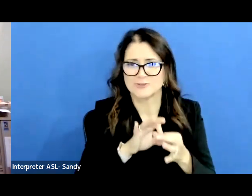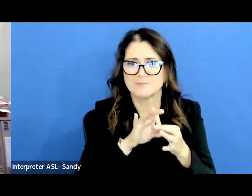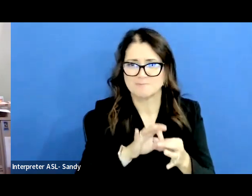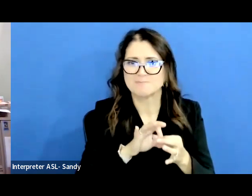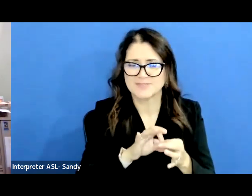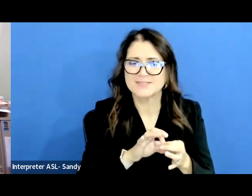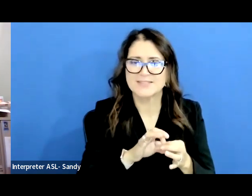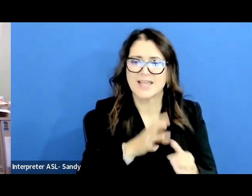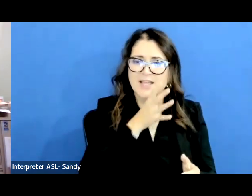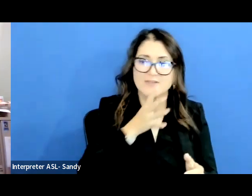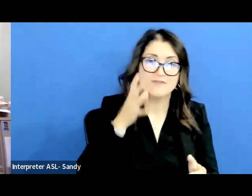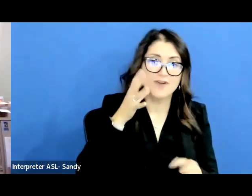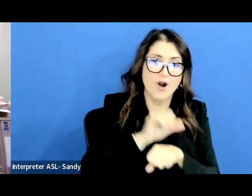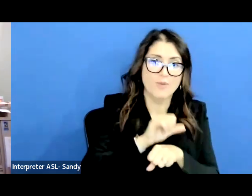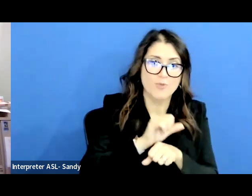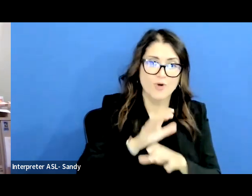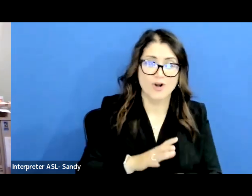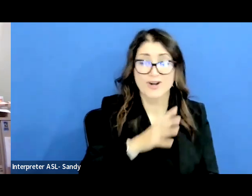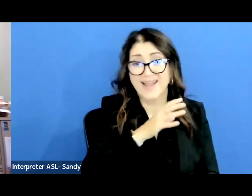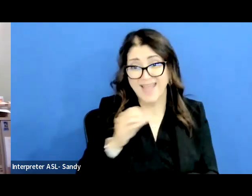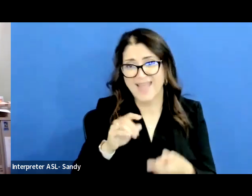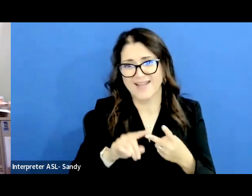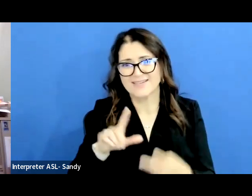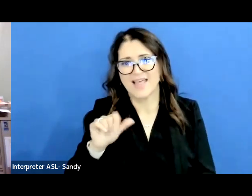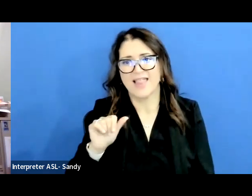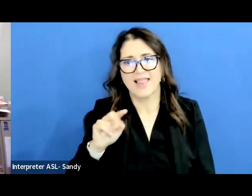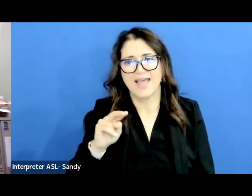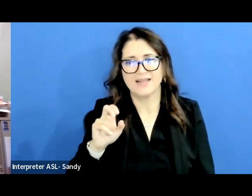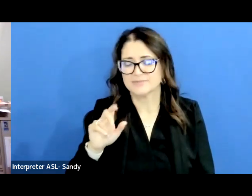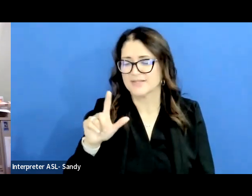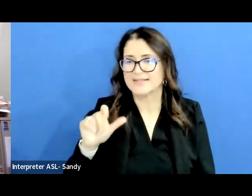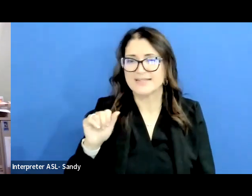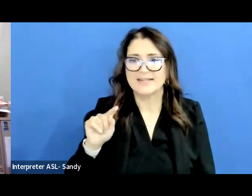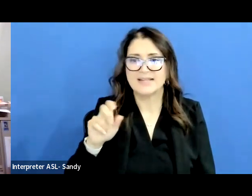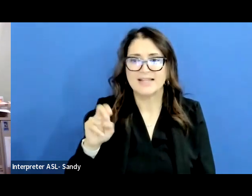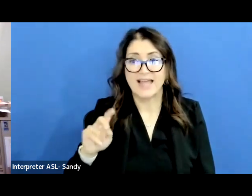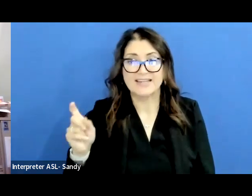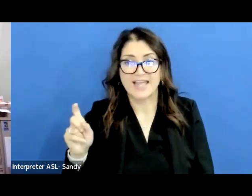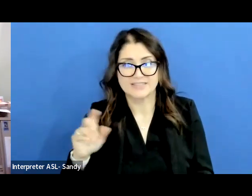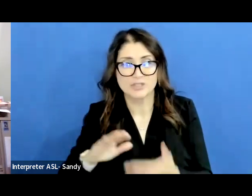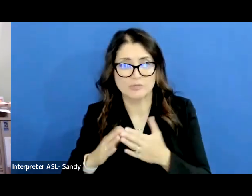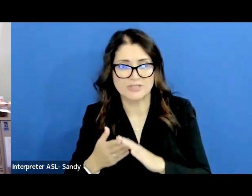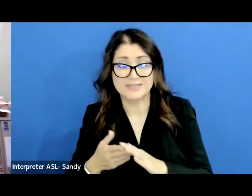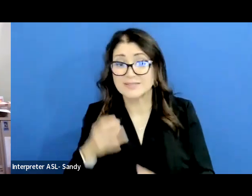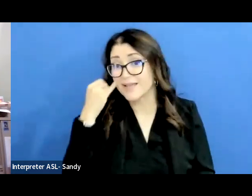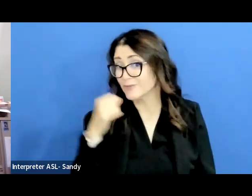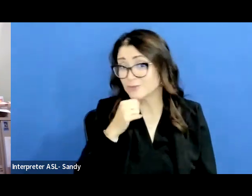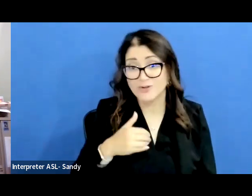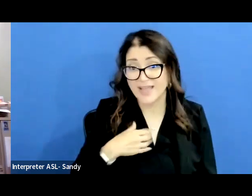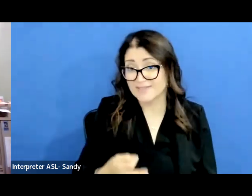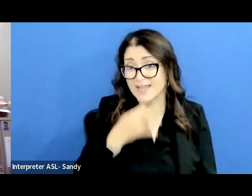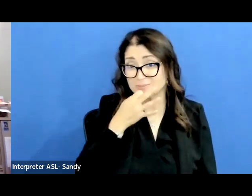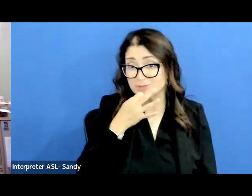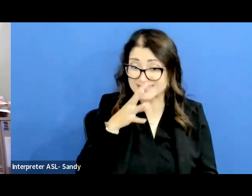farm worker and Latinx communities. And then if you don't have that kind of expertise in your organization, can